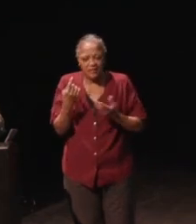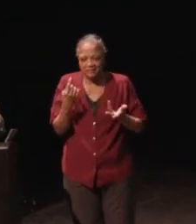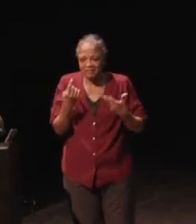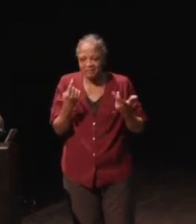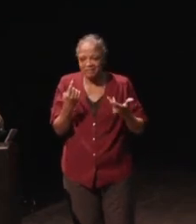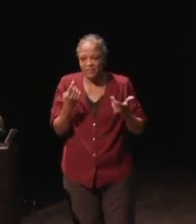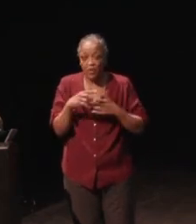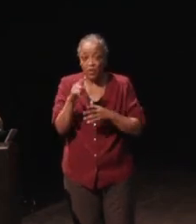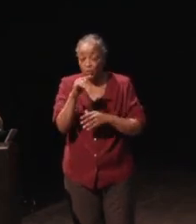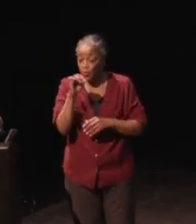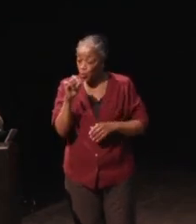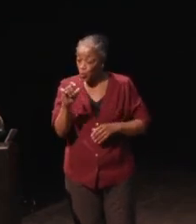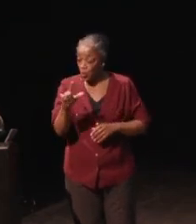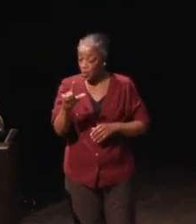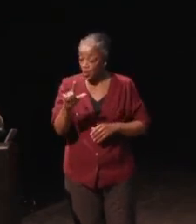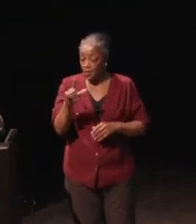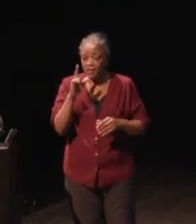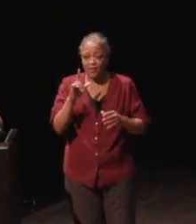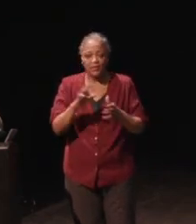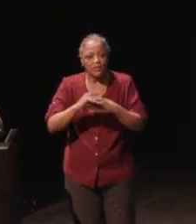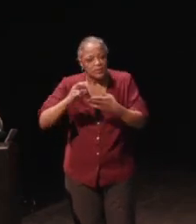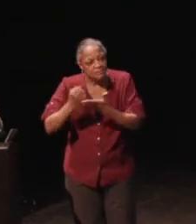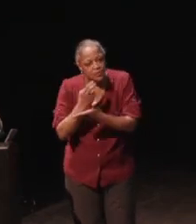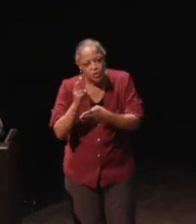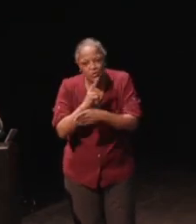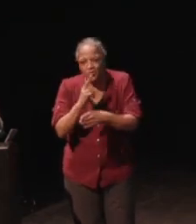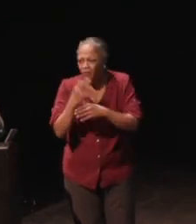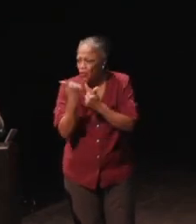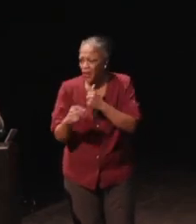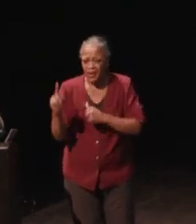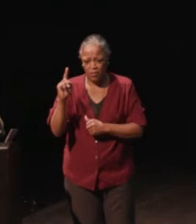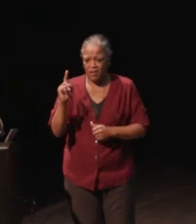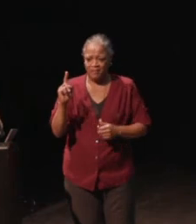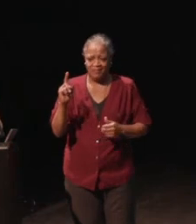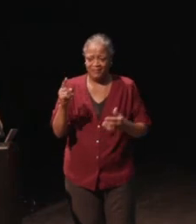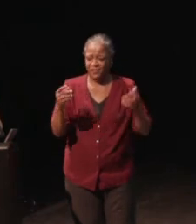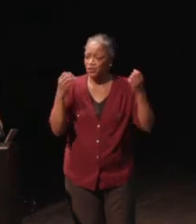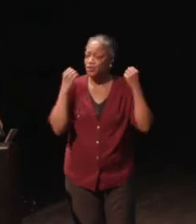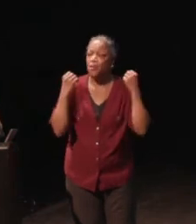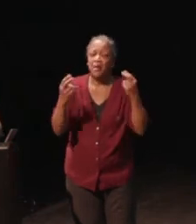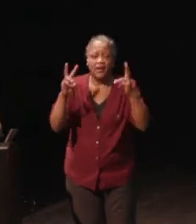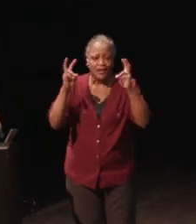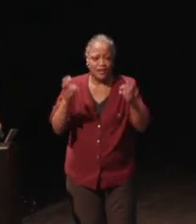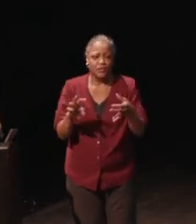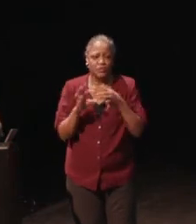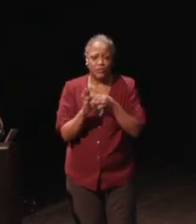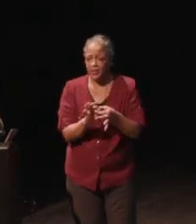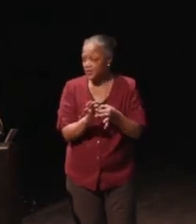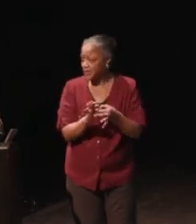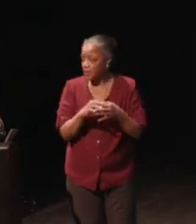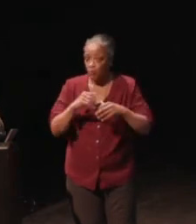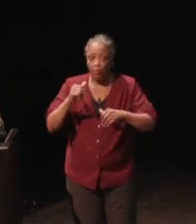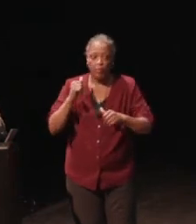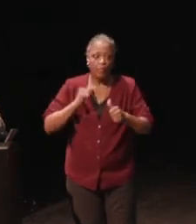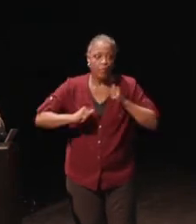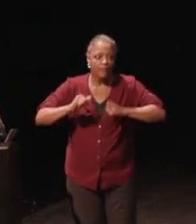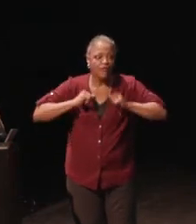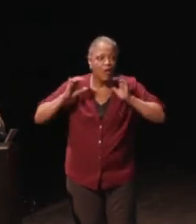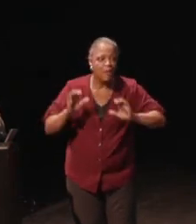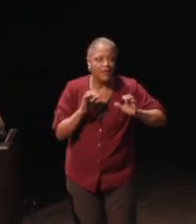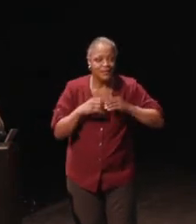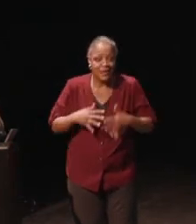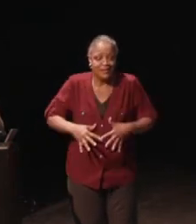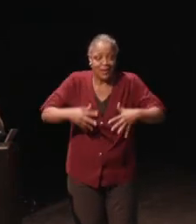of tools that it would be useful for anybody. I mean, there are so many issues around like performance